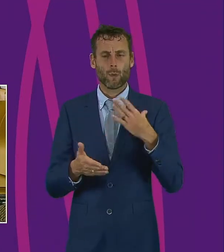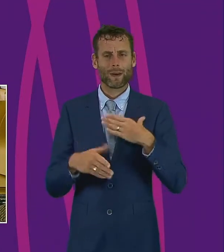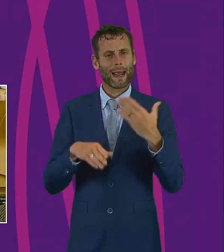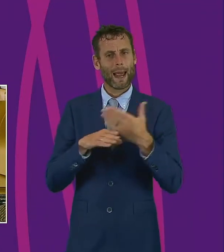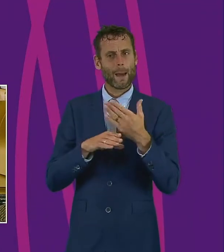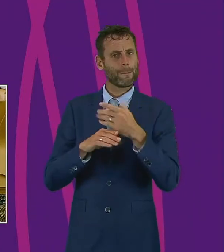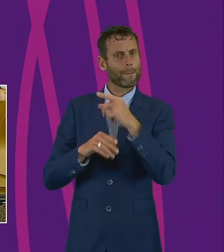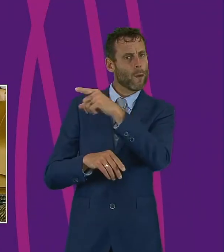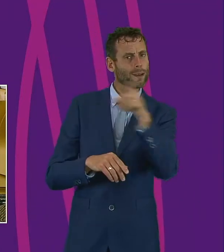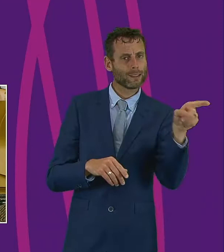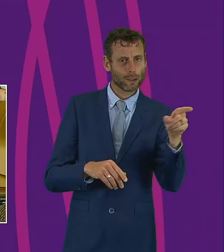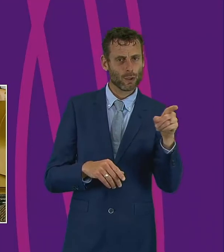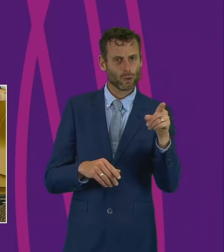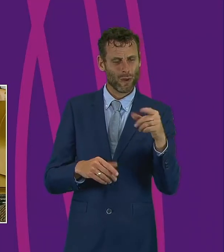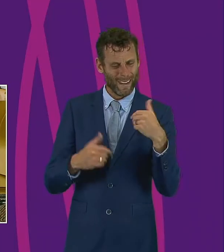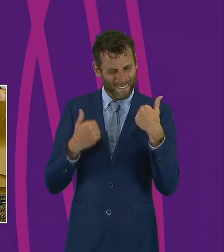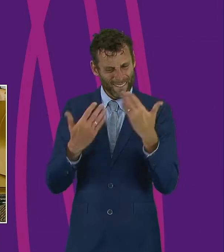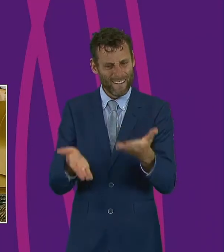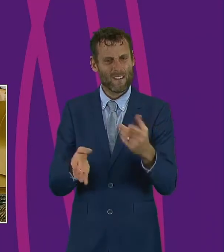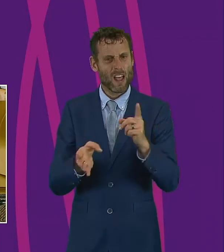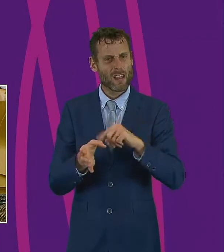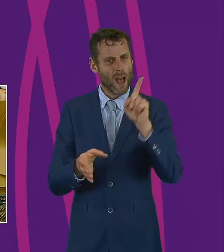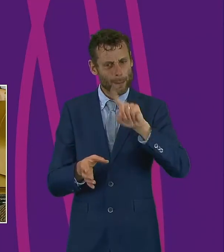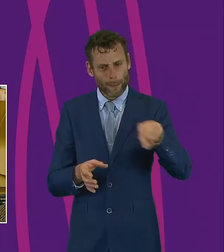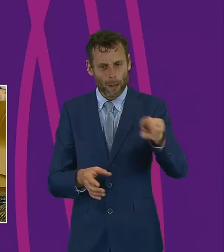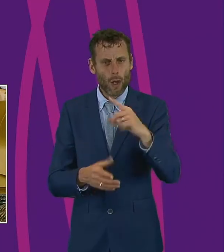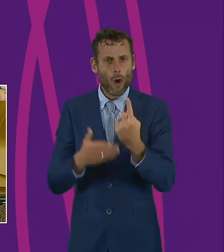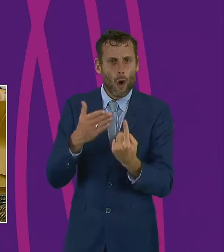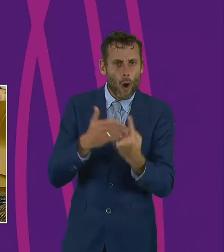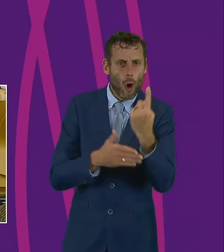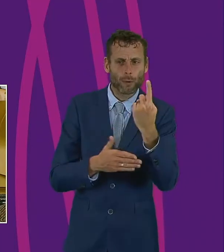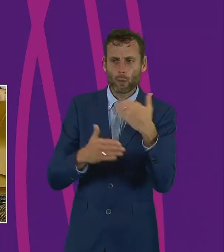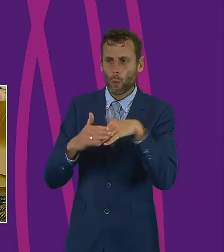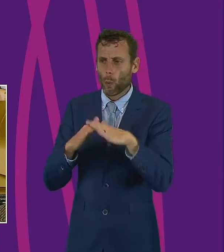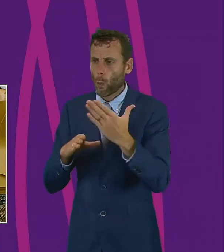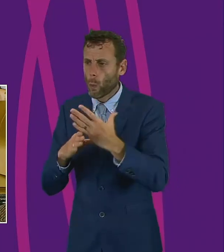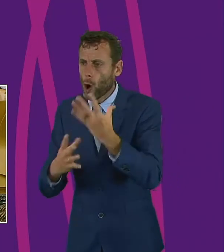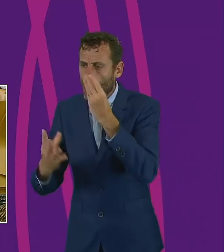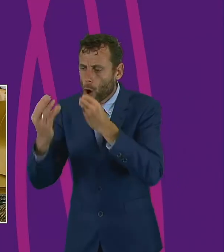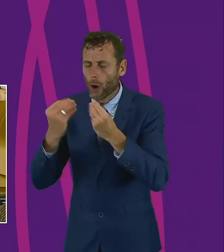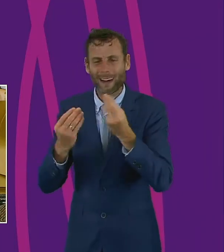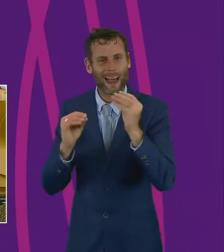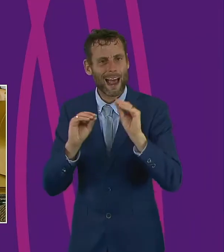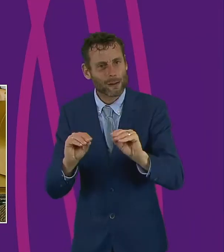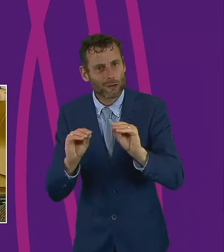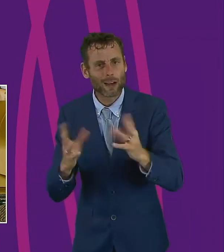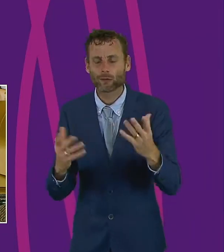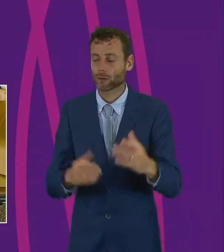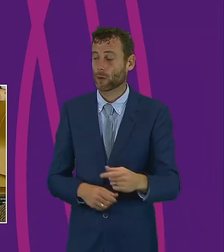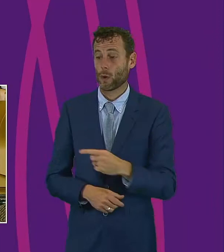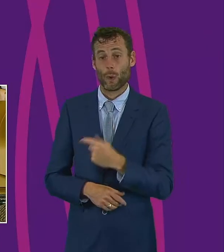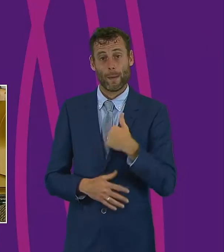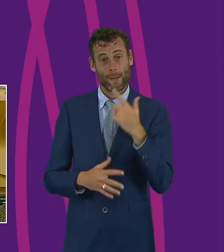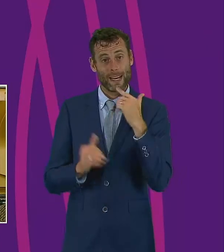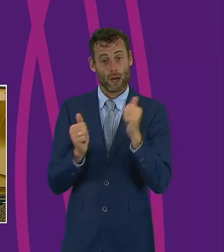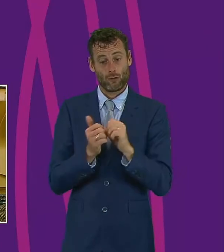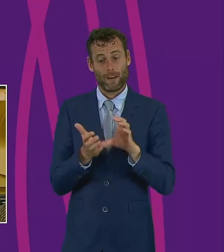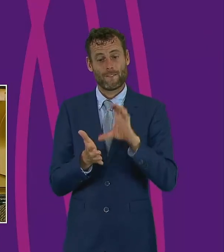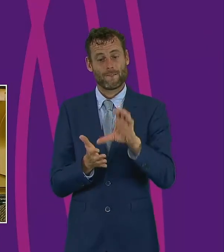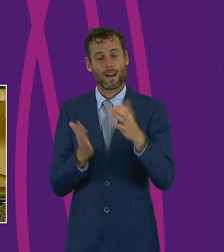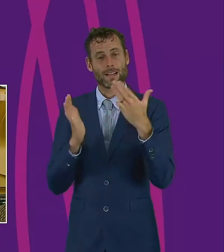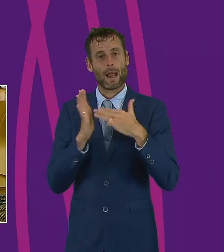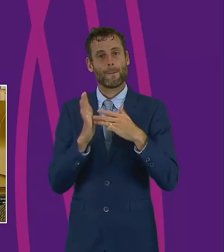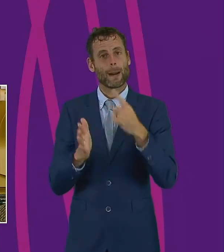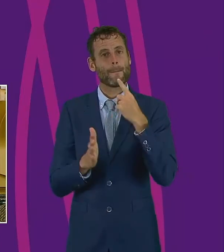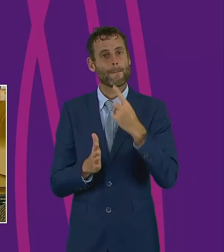to work, training or education. We've also recently announced that this will include £10 million on measures to support and